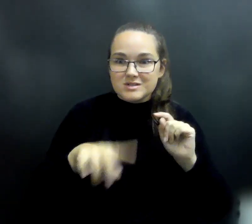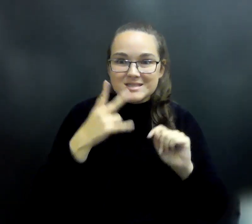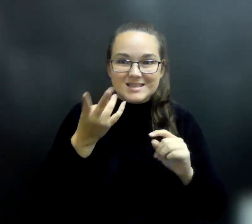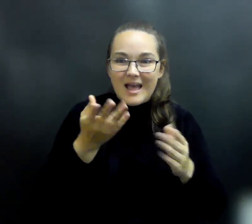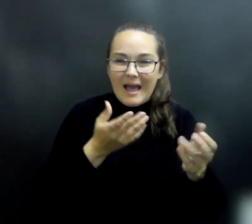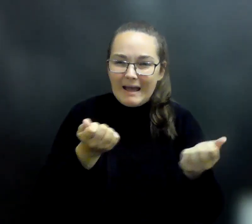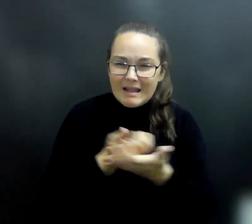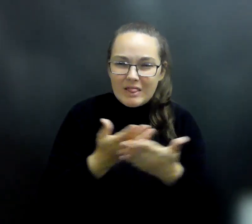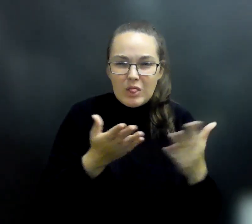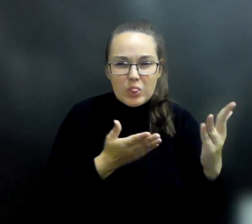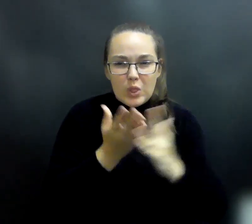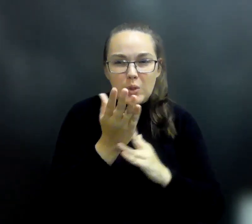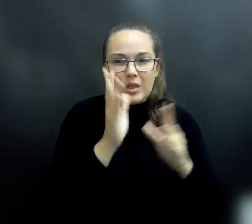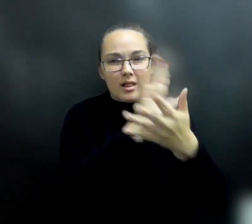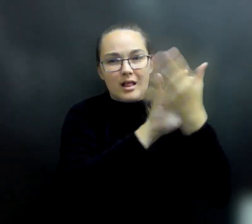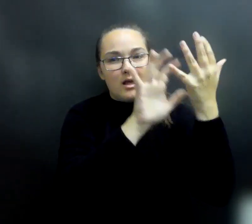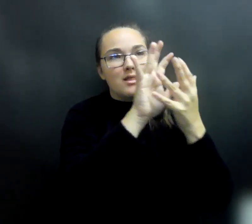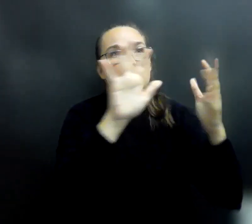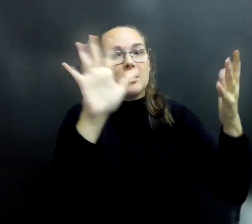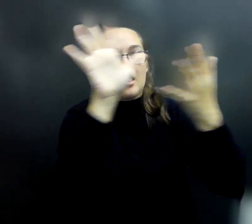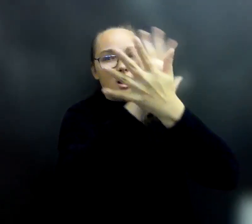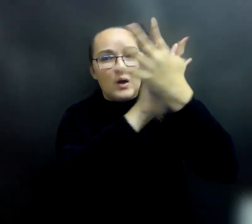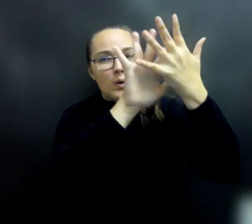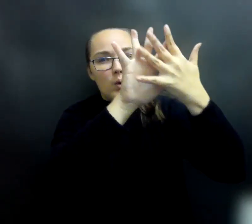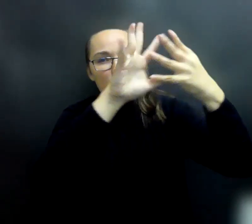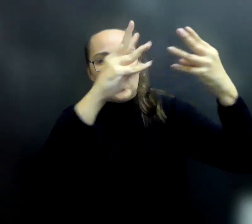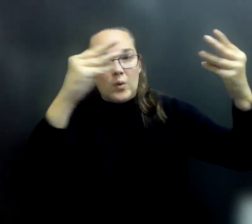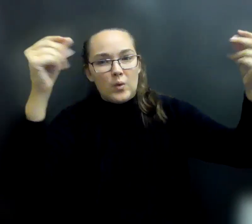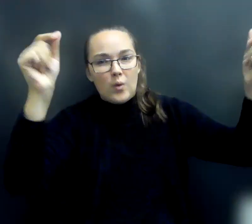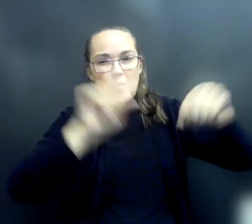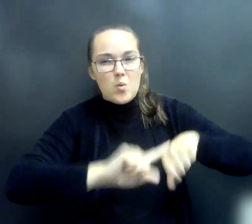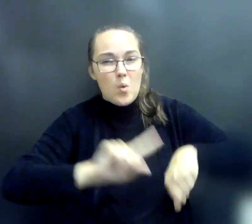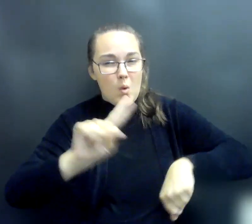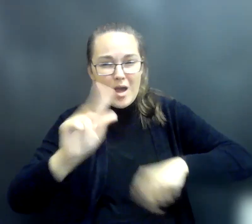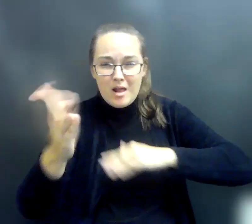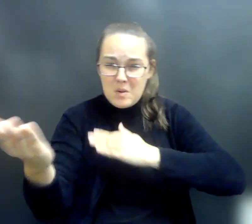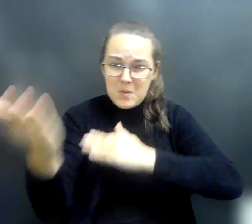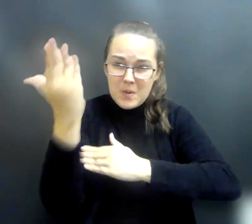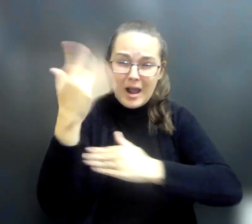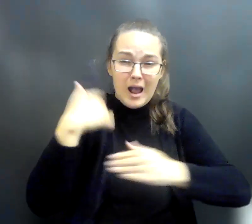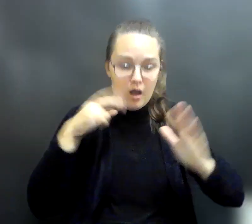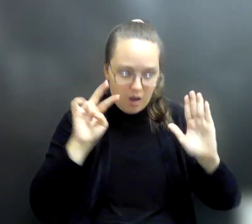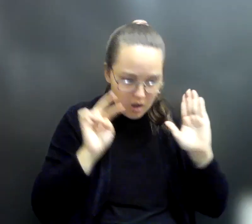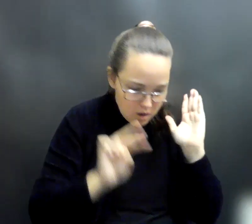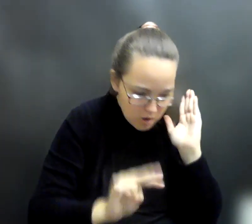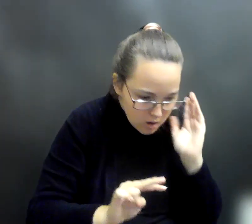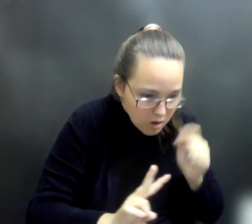clouds. When the sky cleared around 1 a.m., I peered eagerly into my telescope. I found